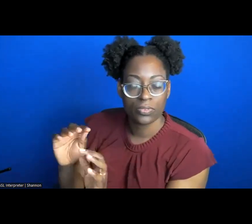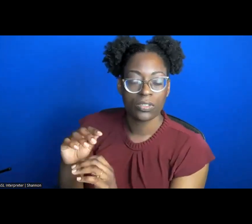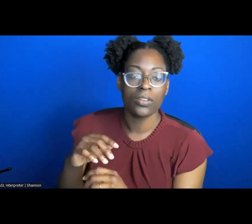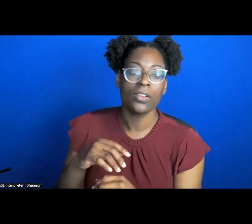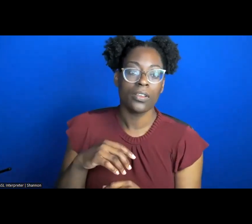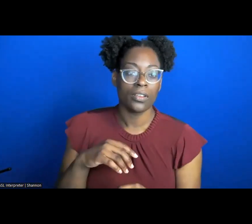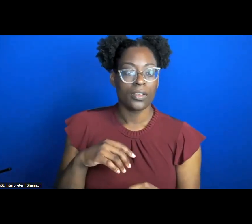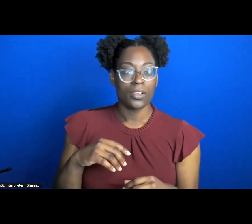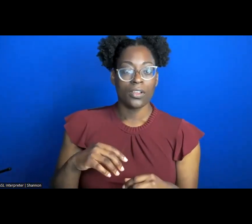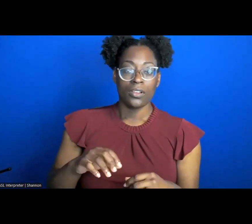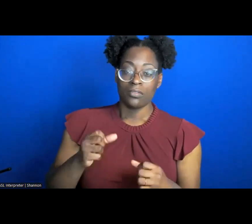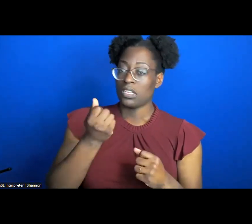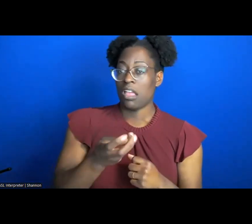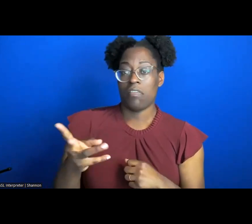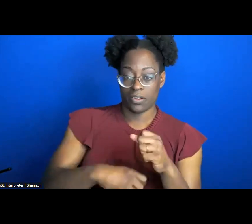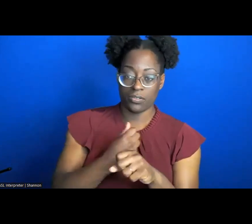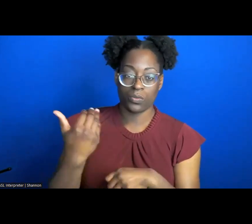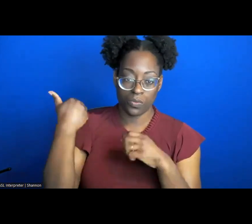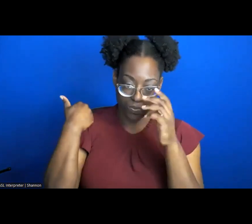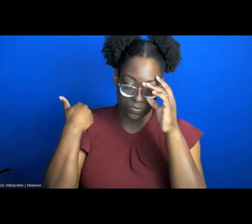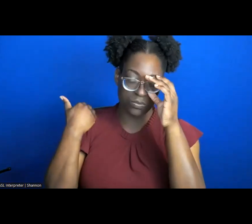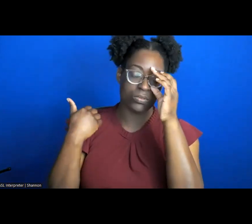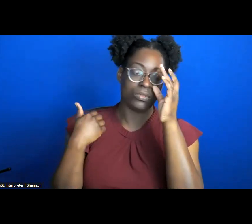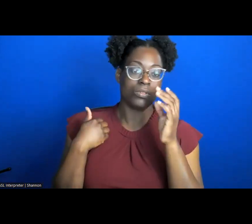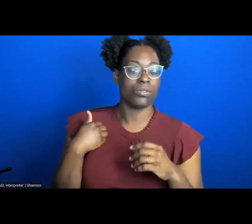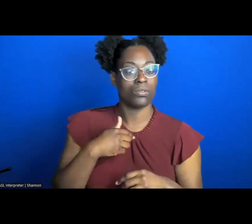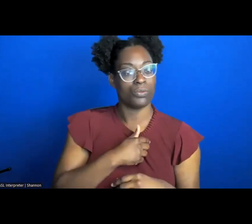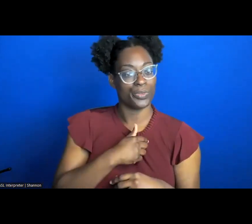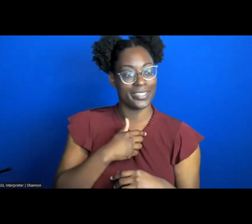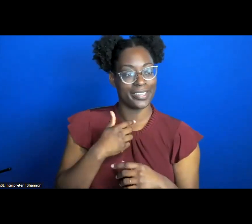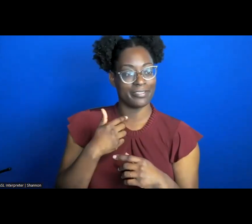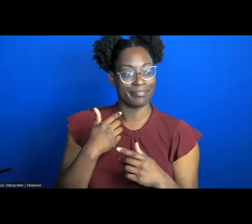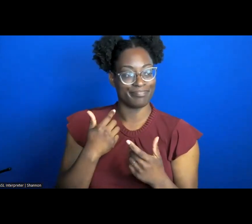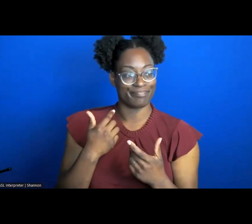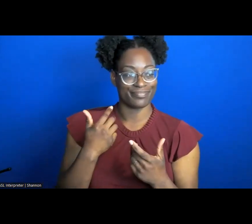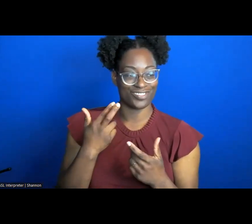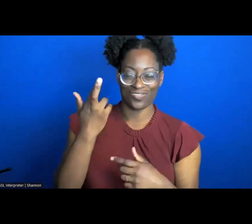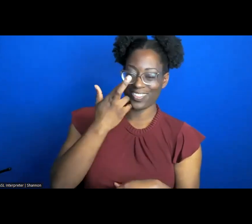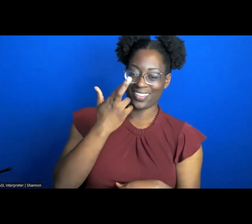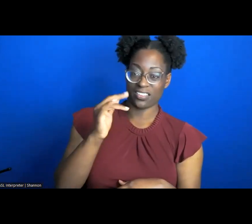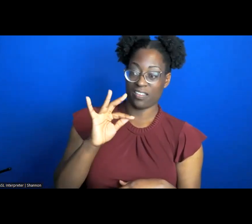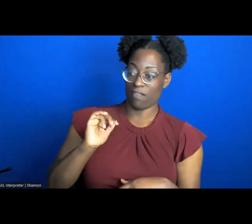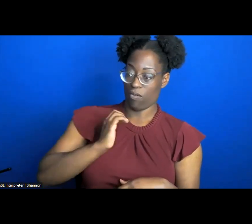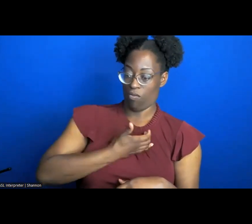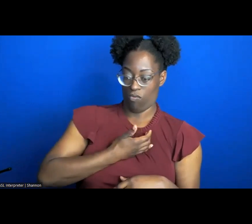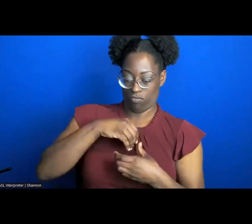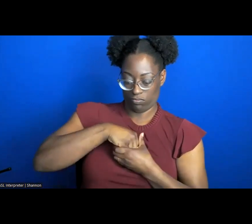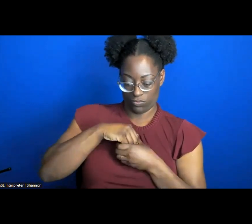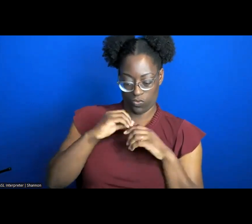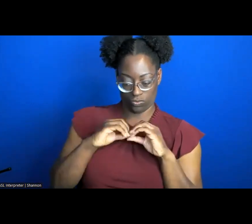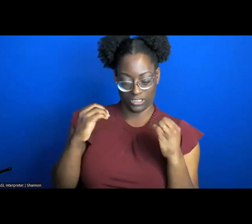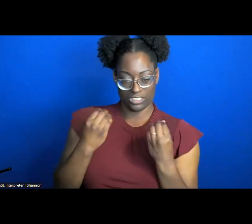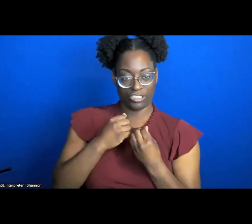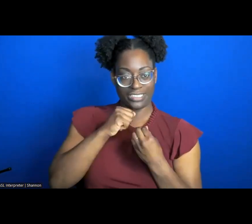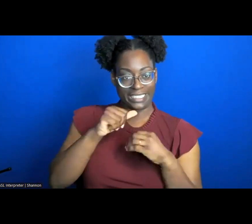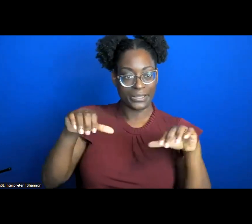ideals were hampered if we weren't putting those same ideals in practice within our own organization.